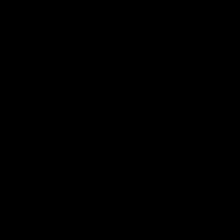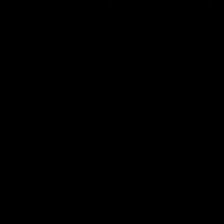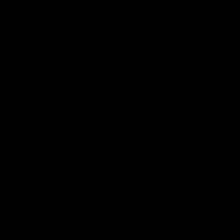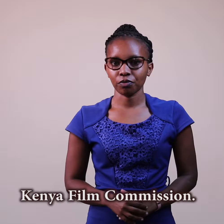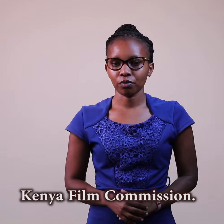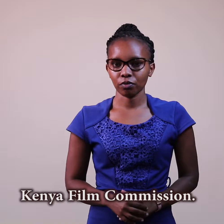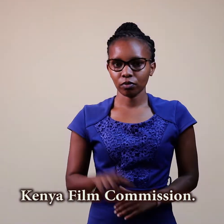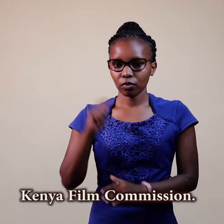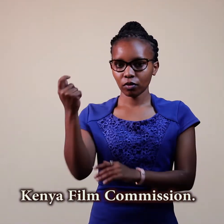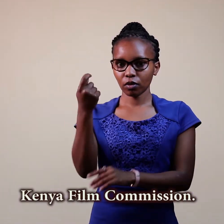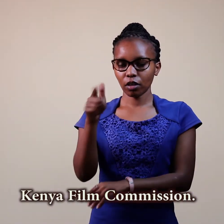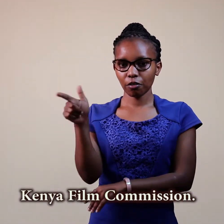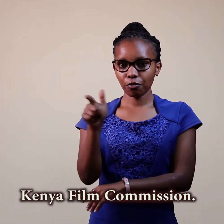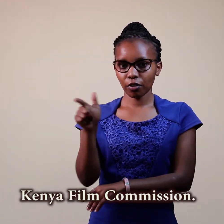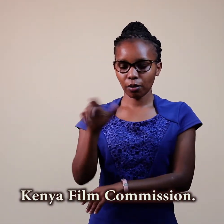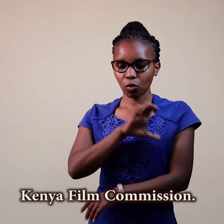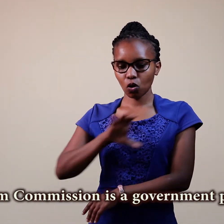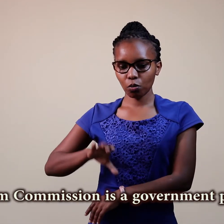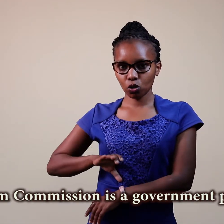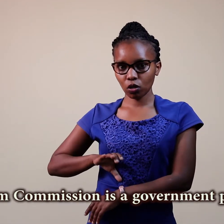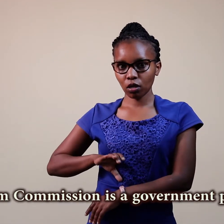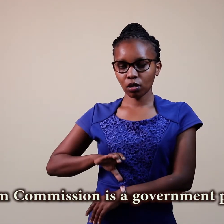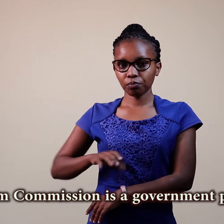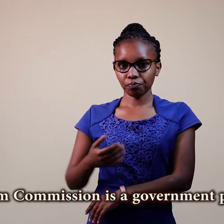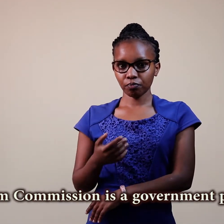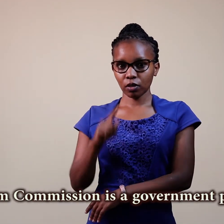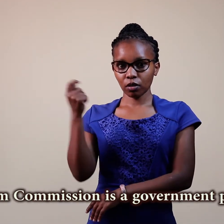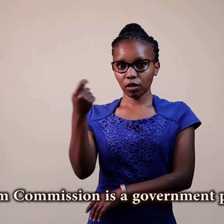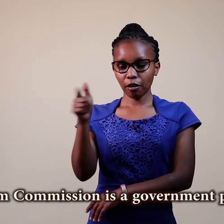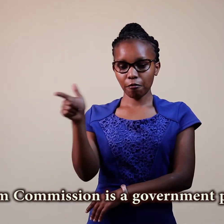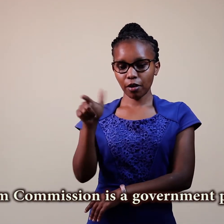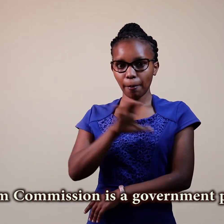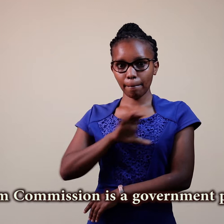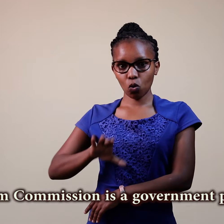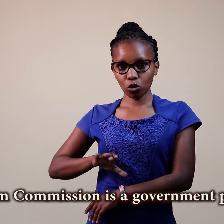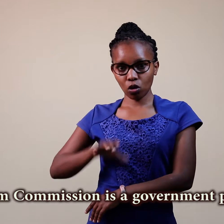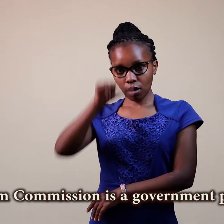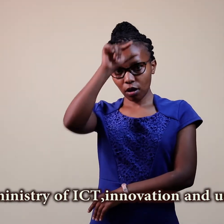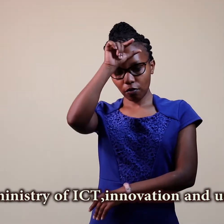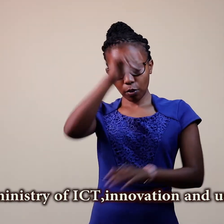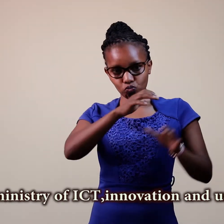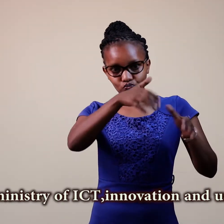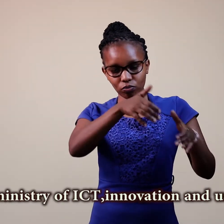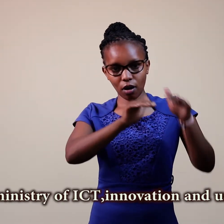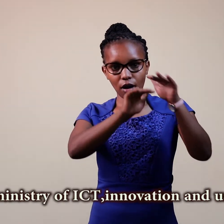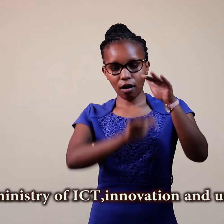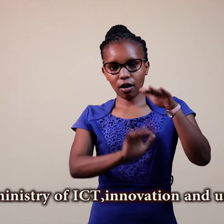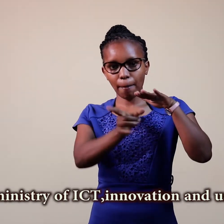Kenya Film Commission. Kenya Film Commission is a government parastatal under the Ministry of ICT,